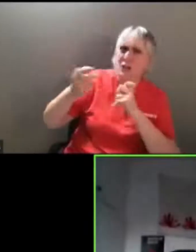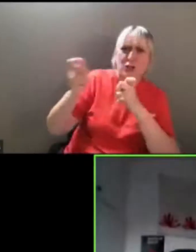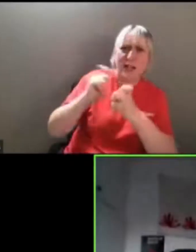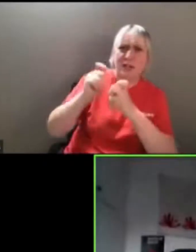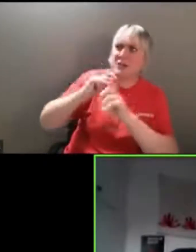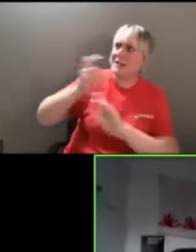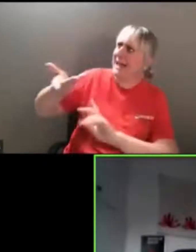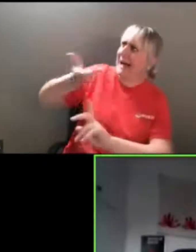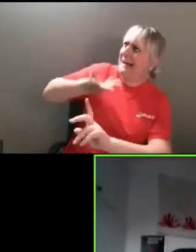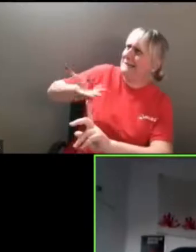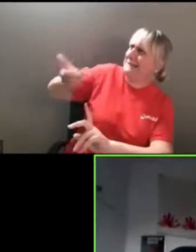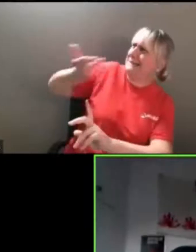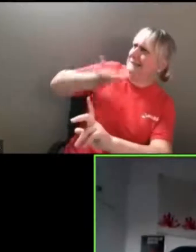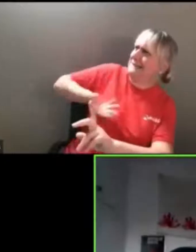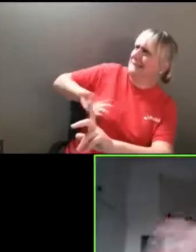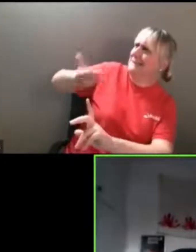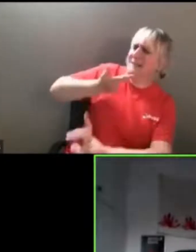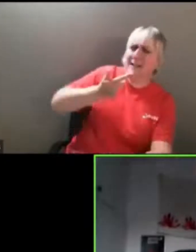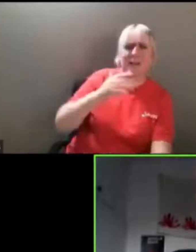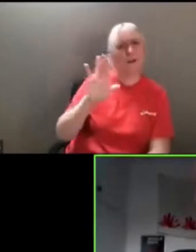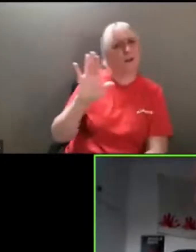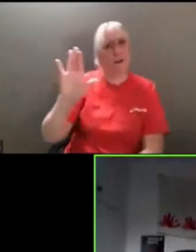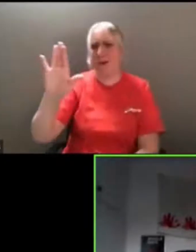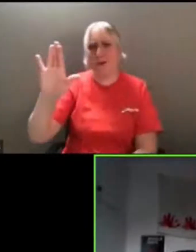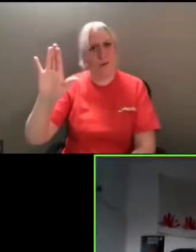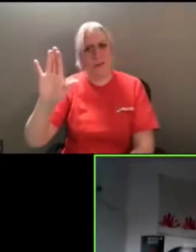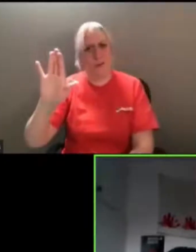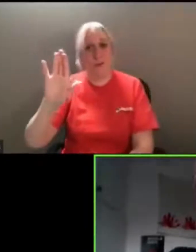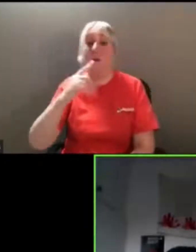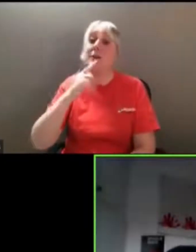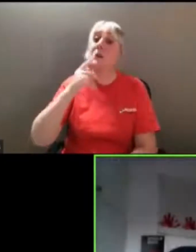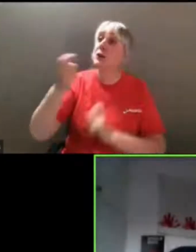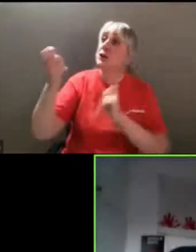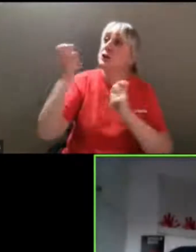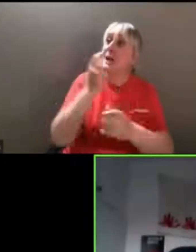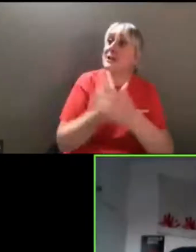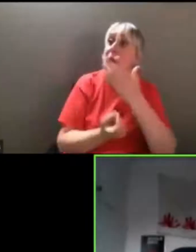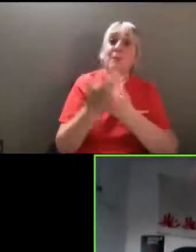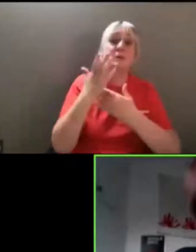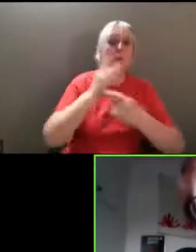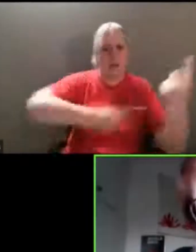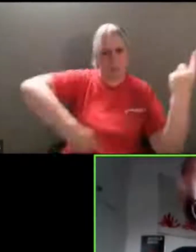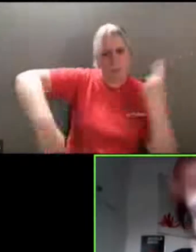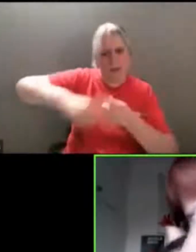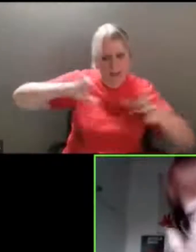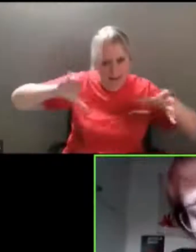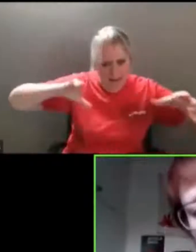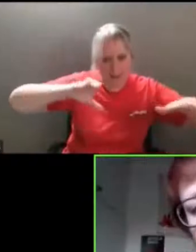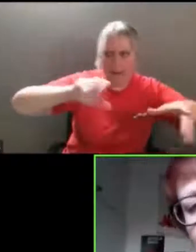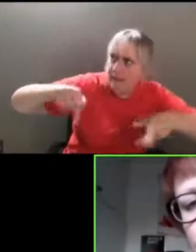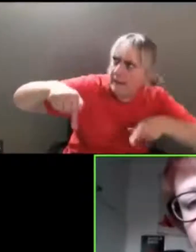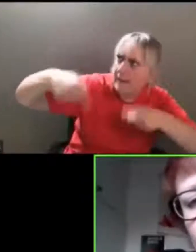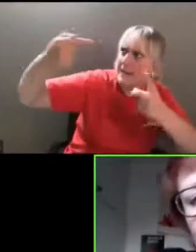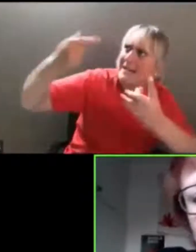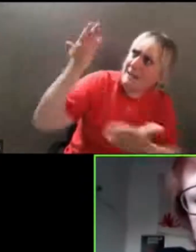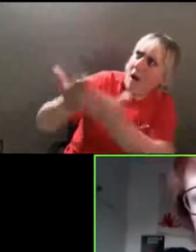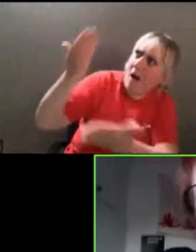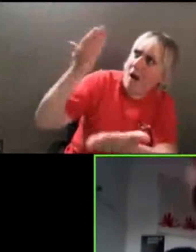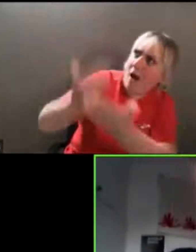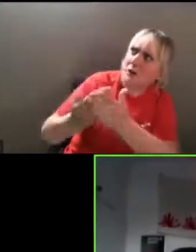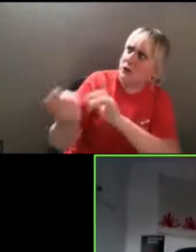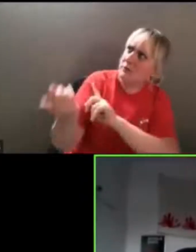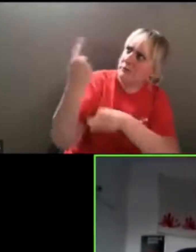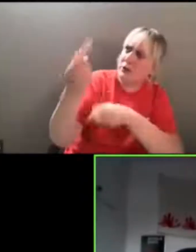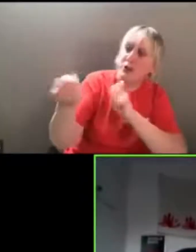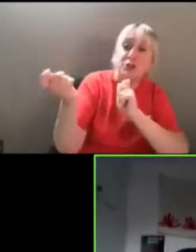John said, we only get progressive change when we unite and we demand that change. So I